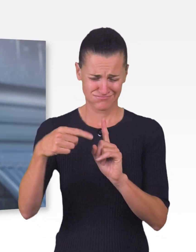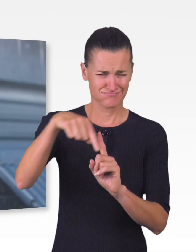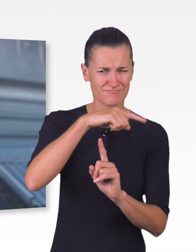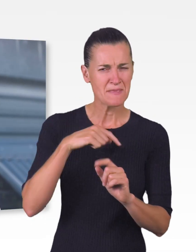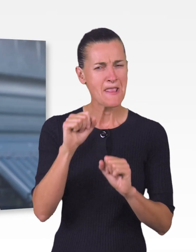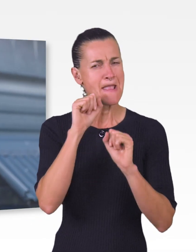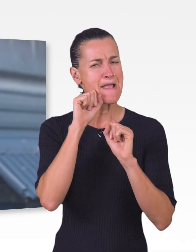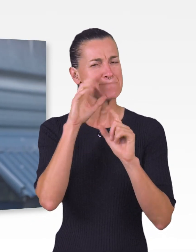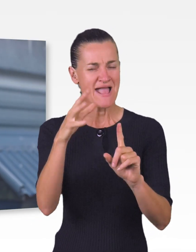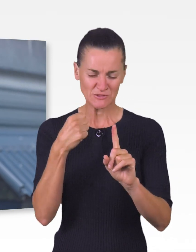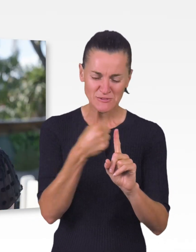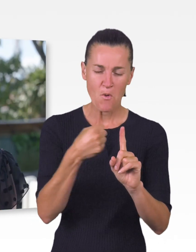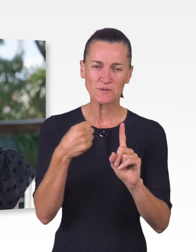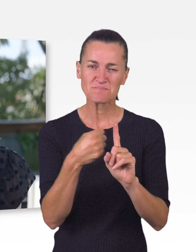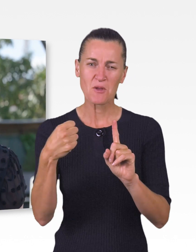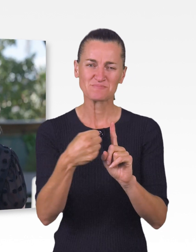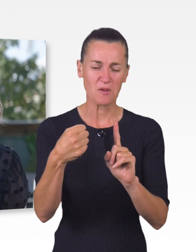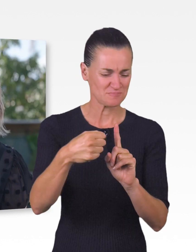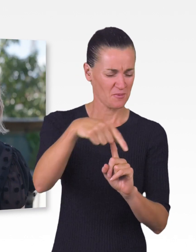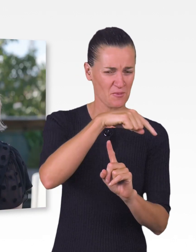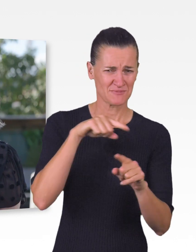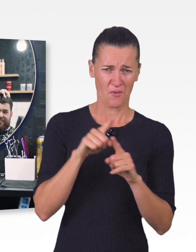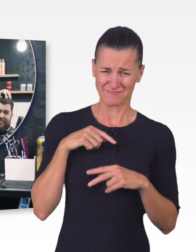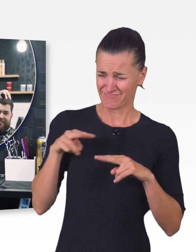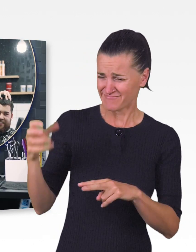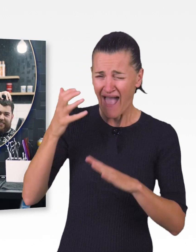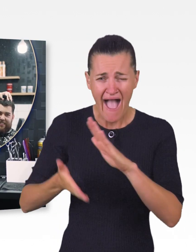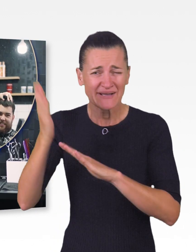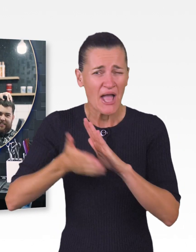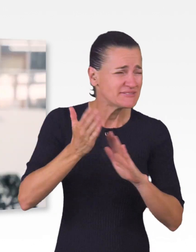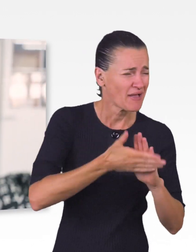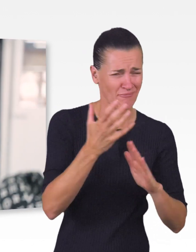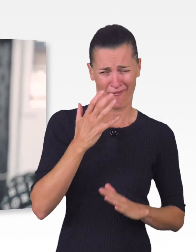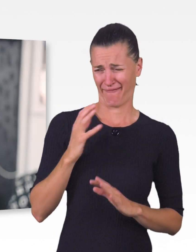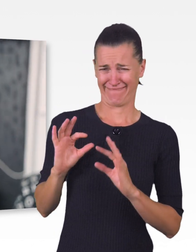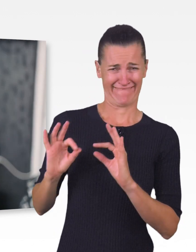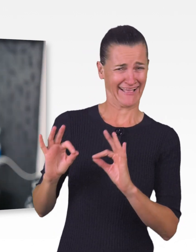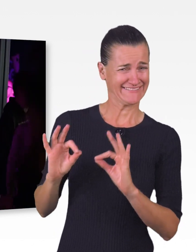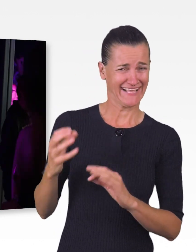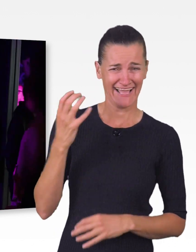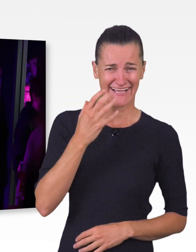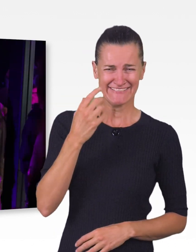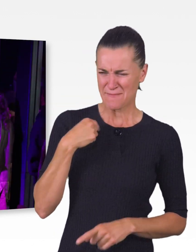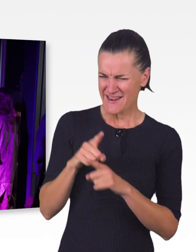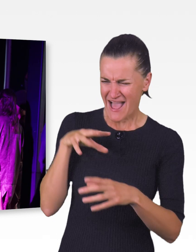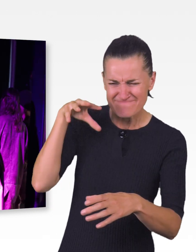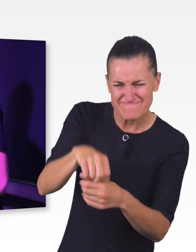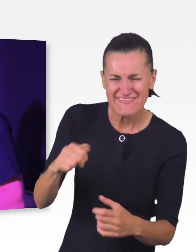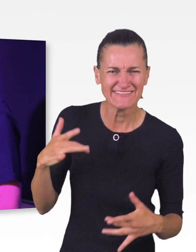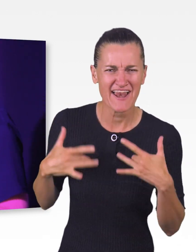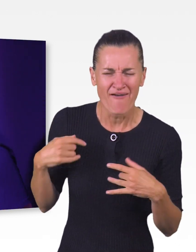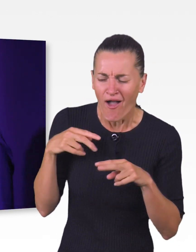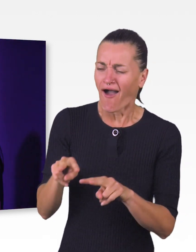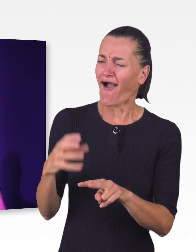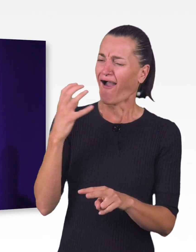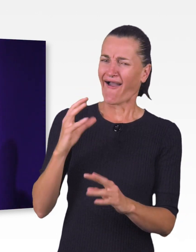Te Ramanui has amazing support crew around him. His social life is fantastic. I felt like I've put so much